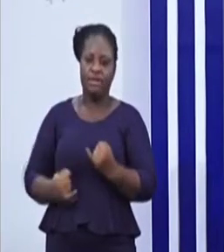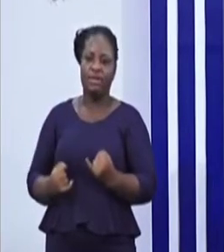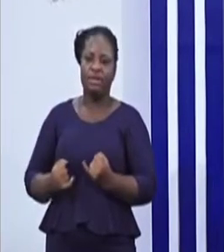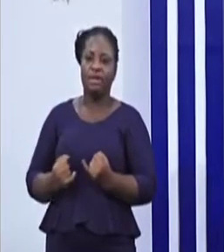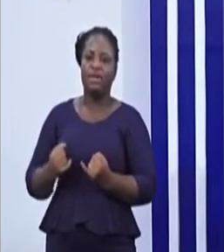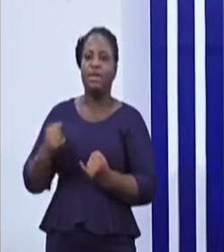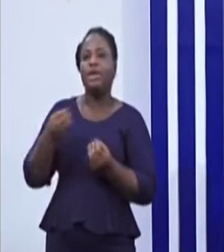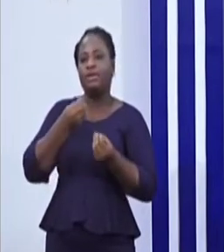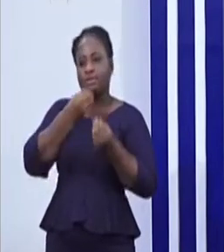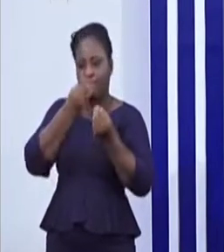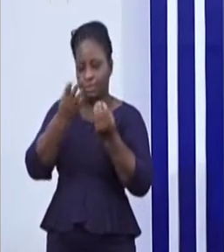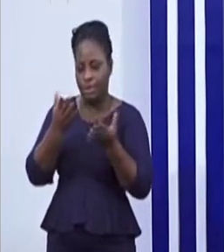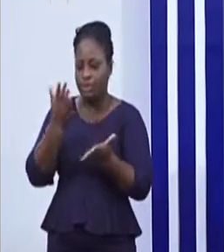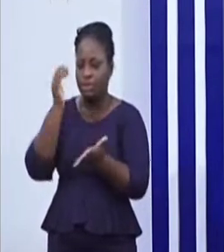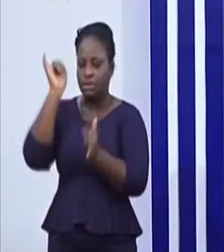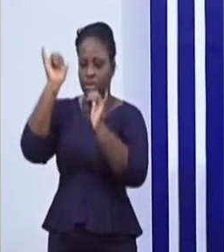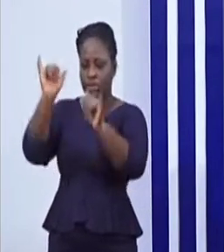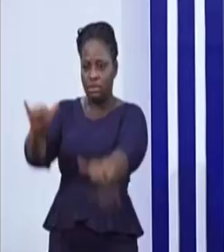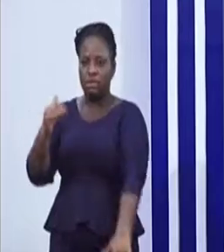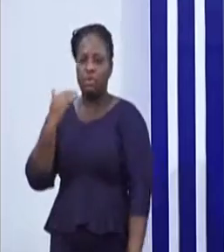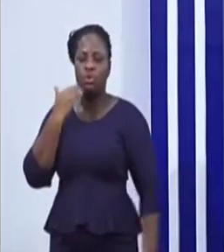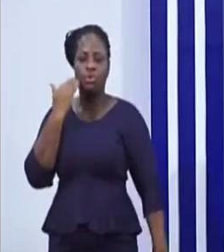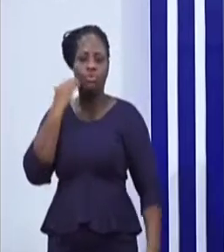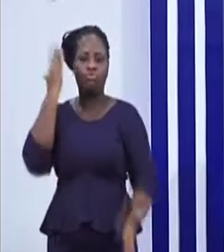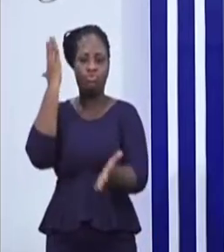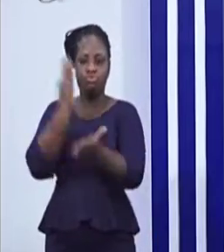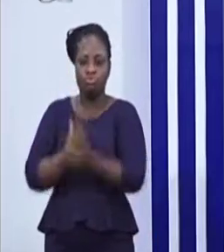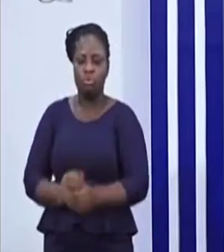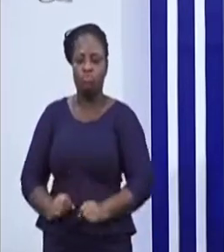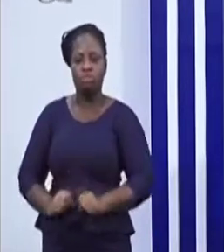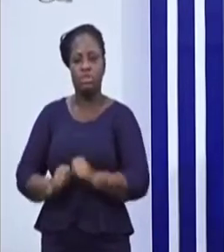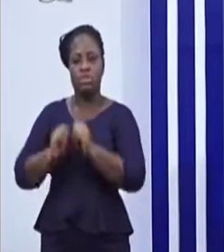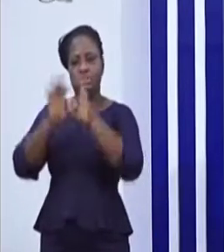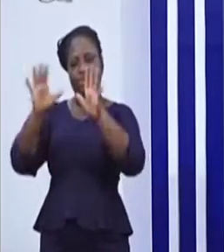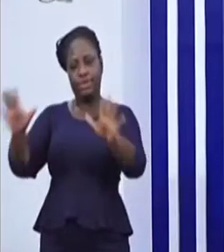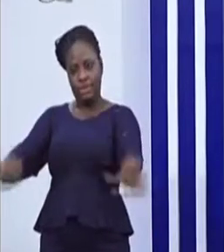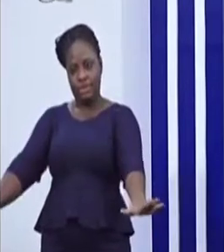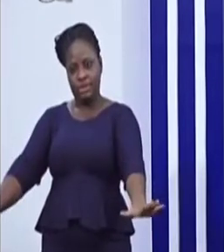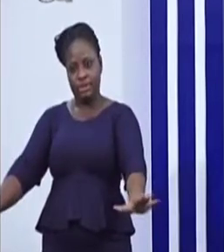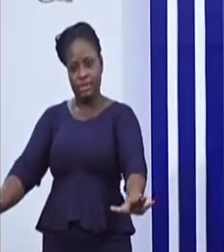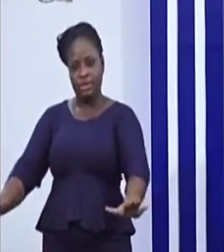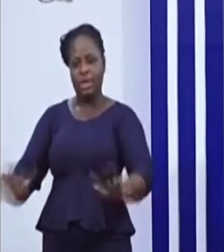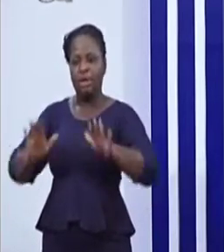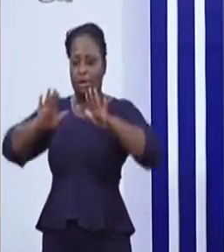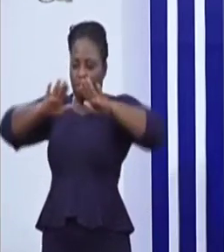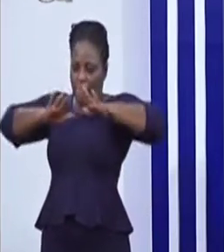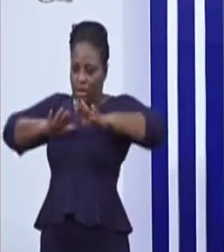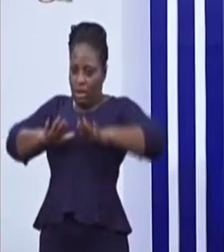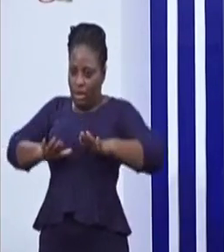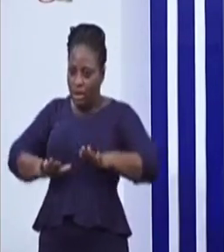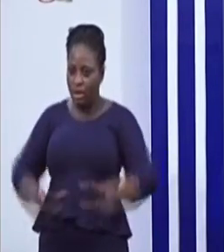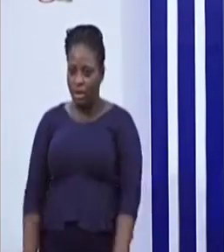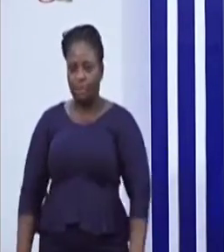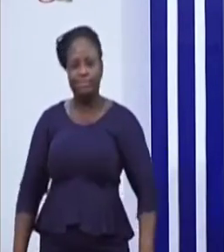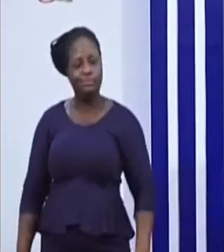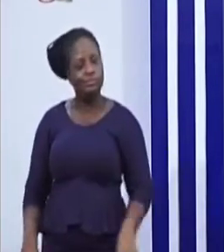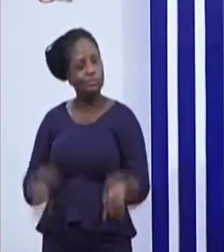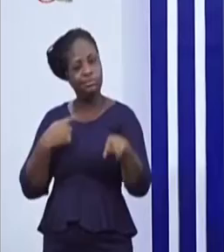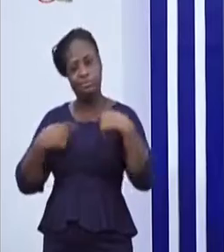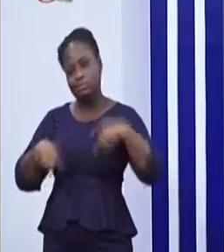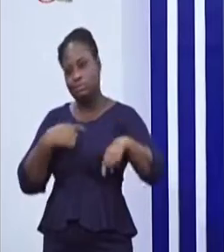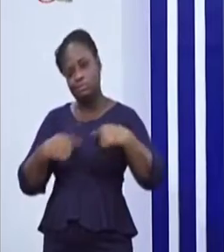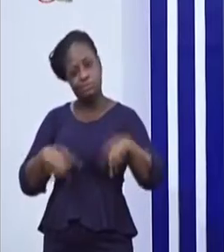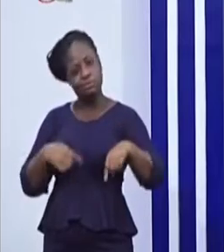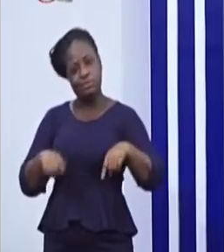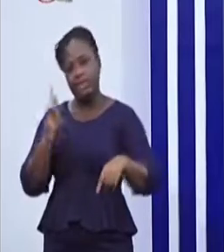home, stop the spread, stay safe, spread facts and calm, not panic and fake news,